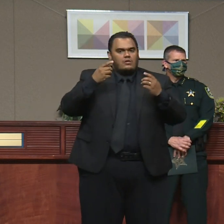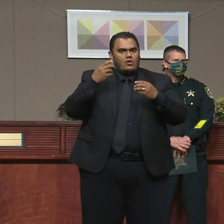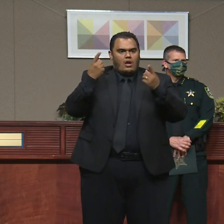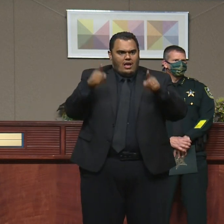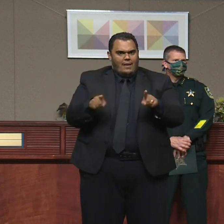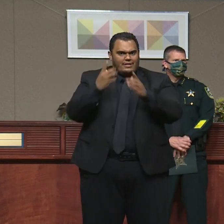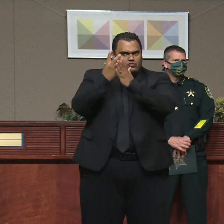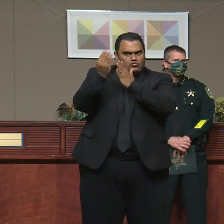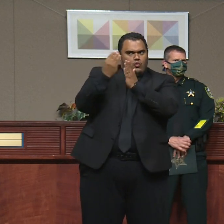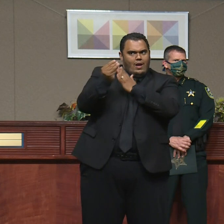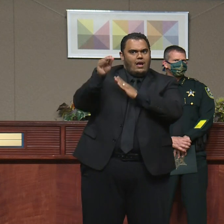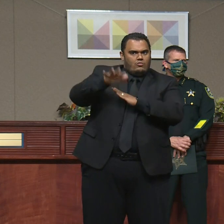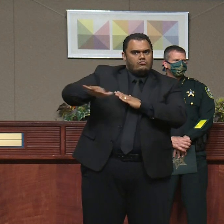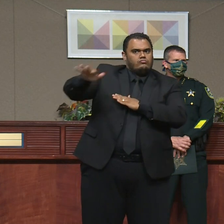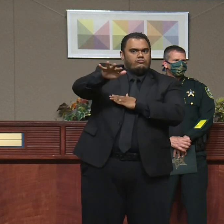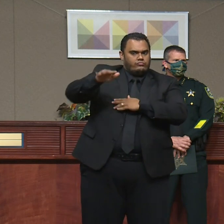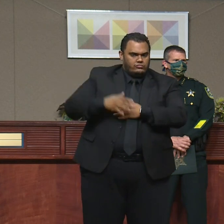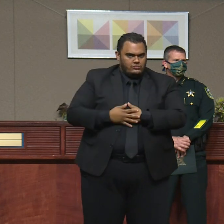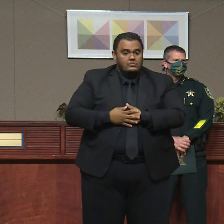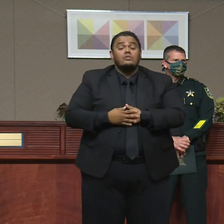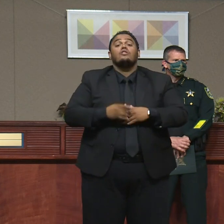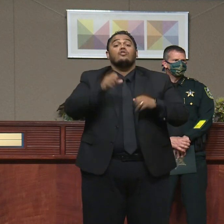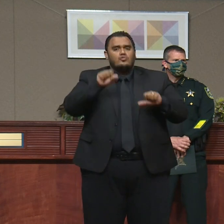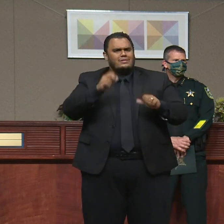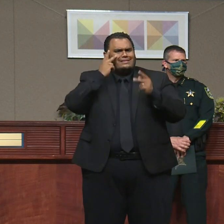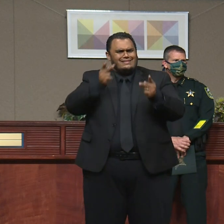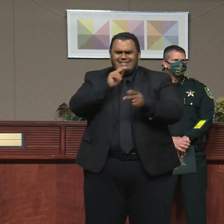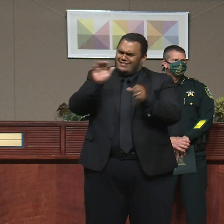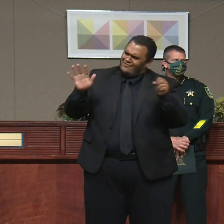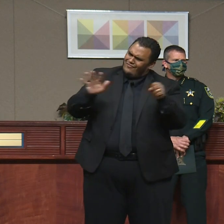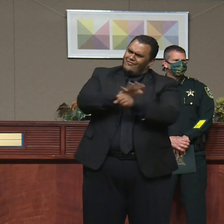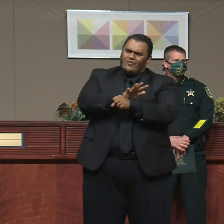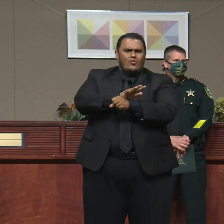find the entire order on our website at